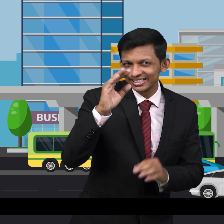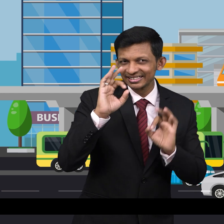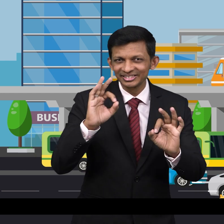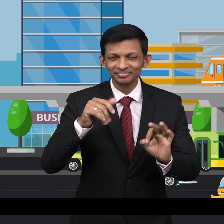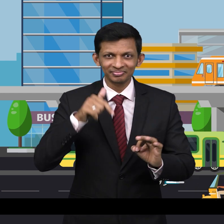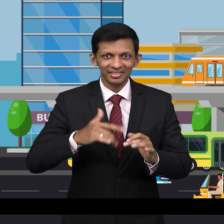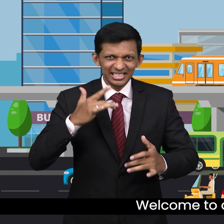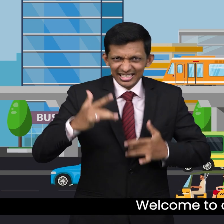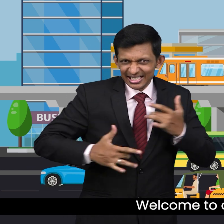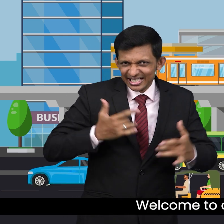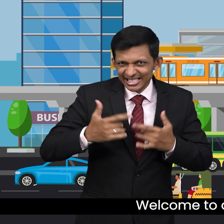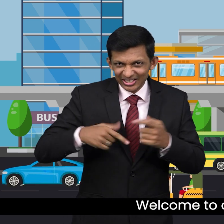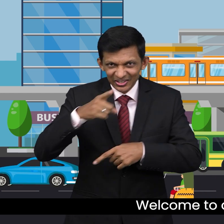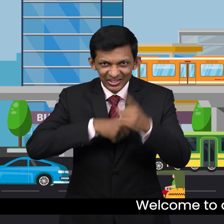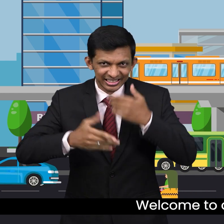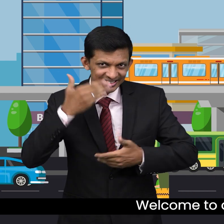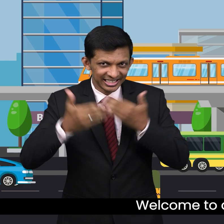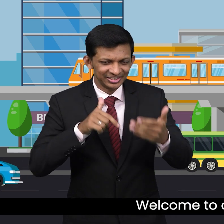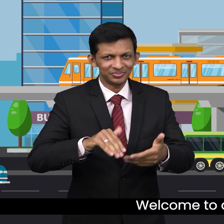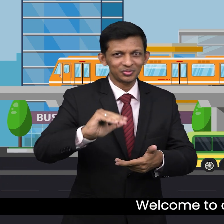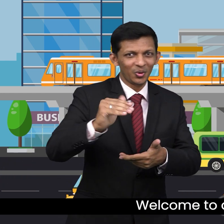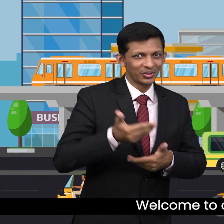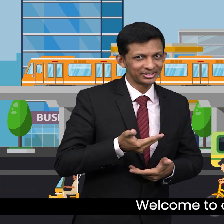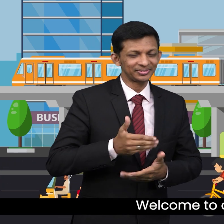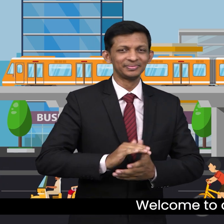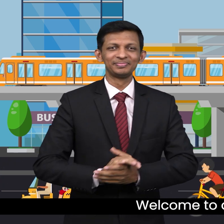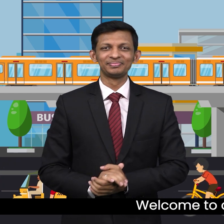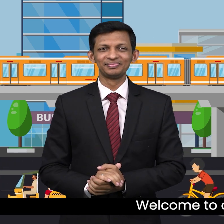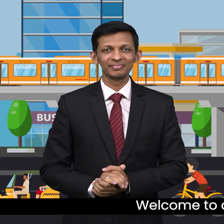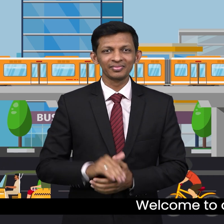children! Welcome to another interesting session.